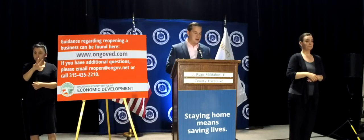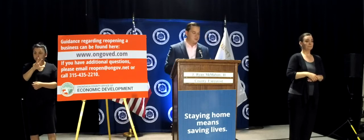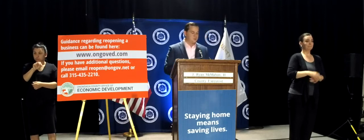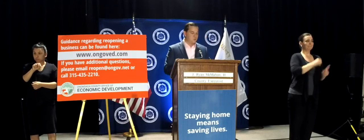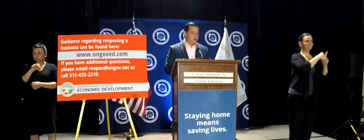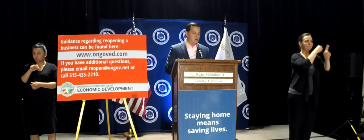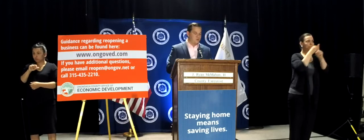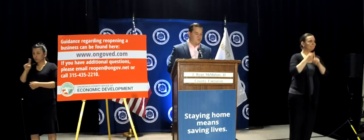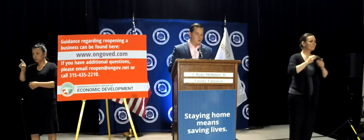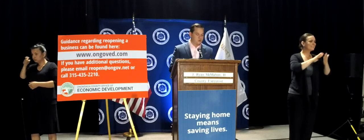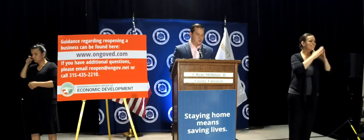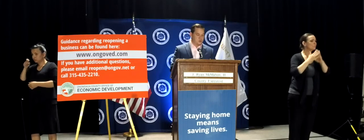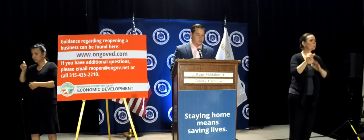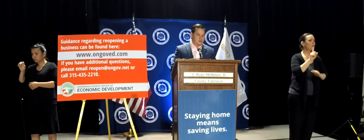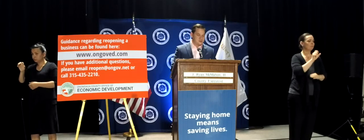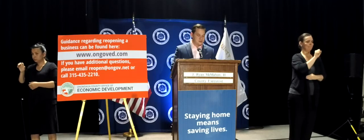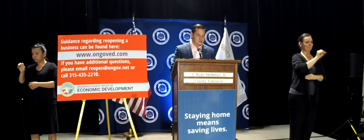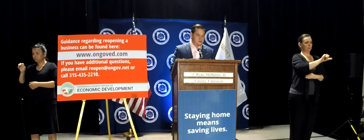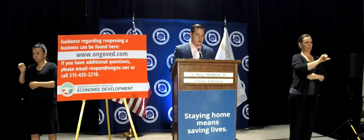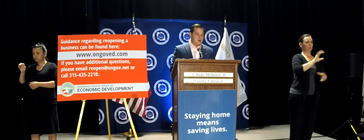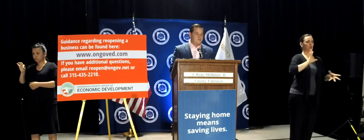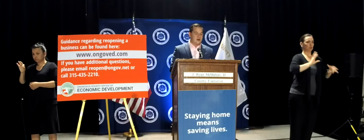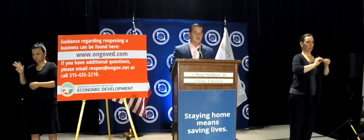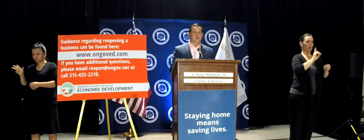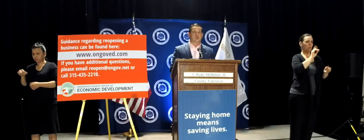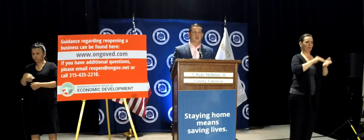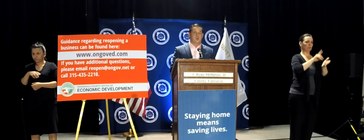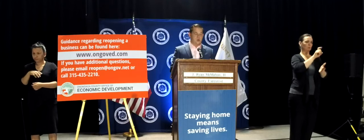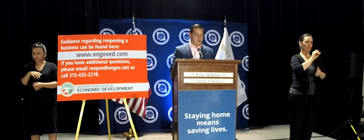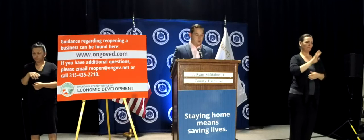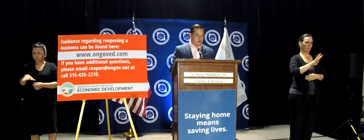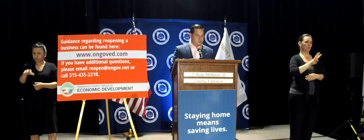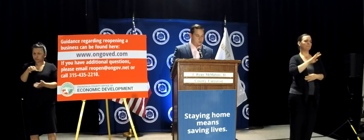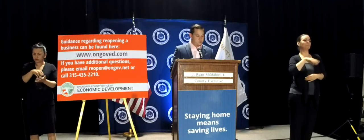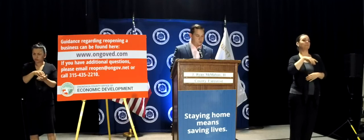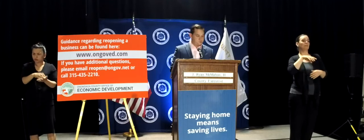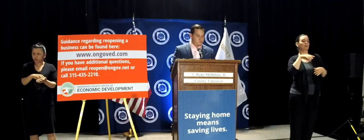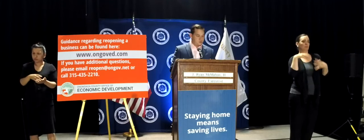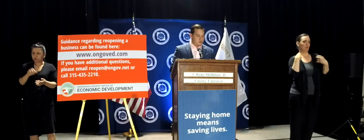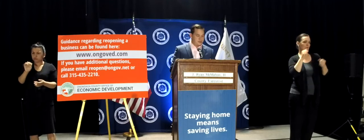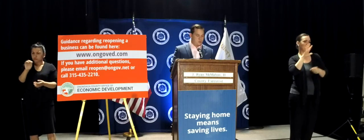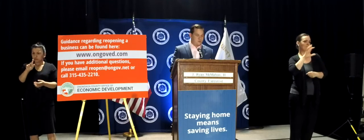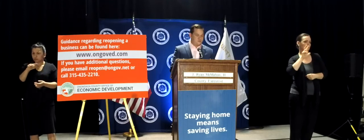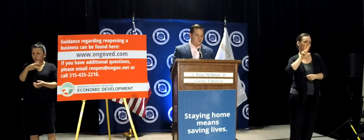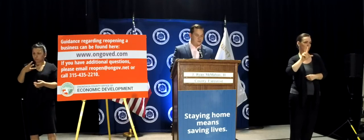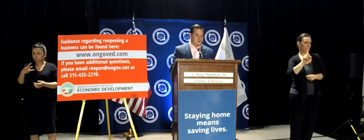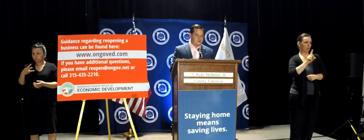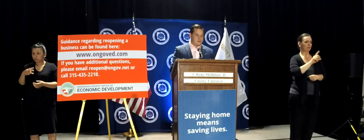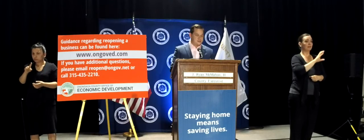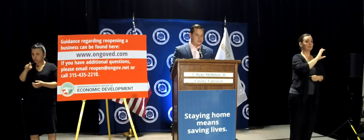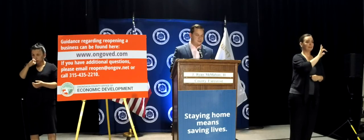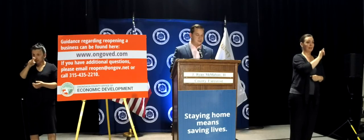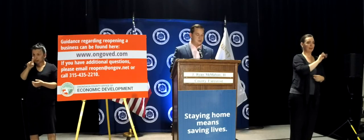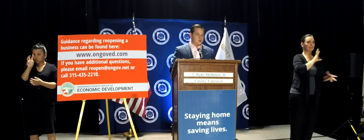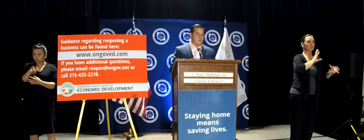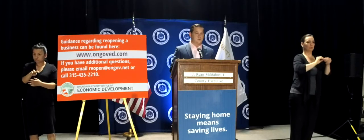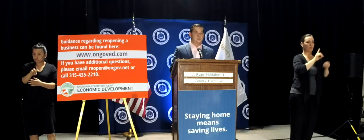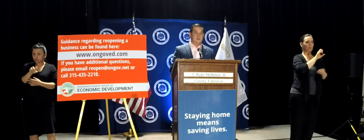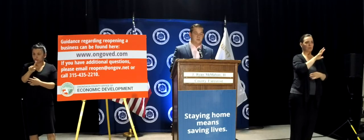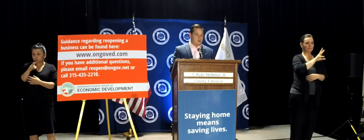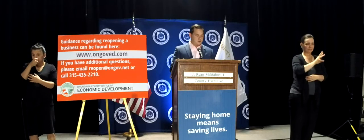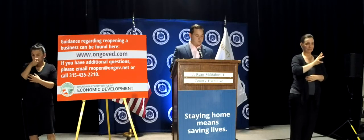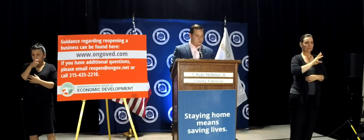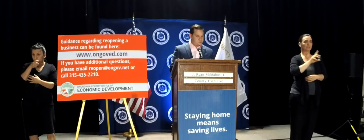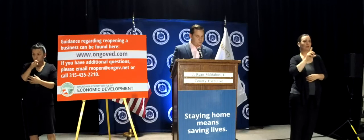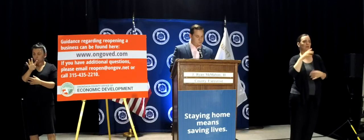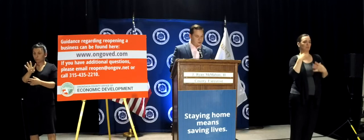Syracuse, 1,104 total cases, 531 recoveries. Clay, 156 cases,